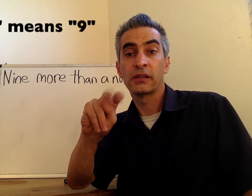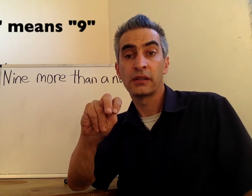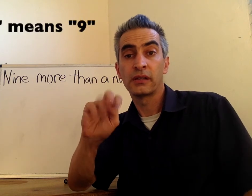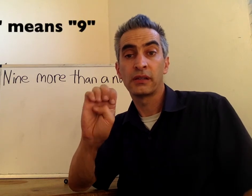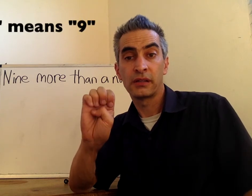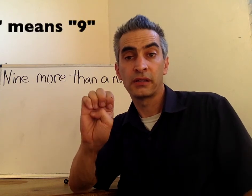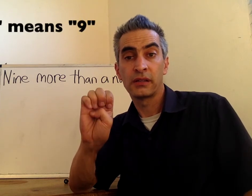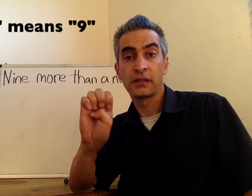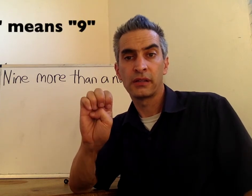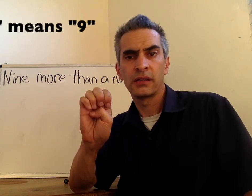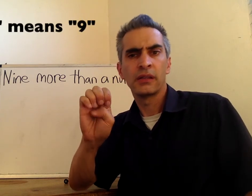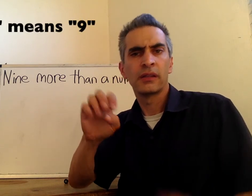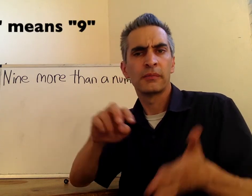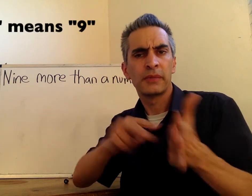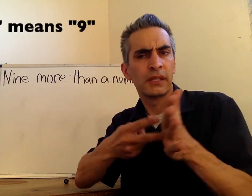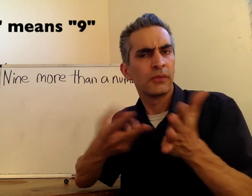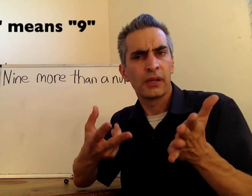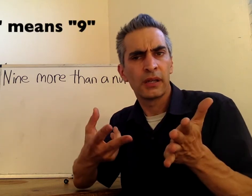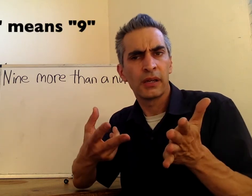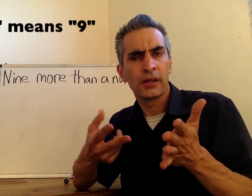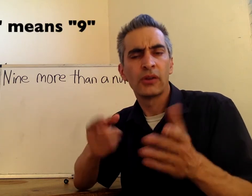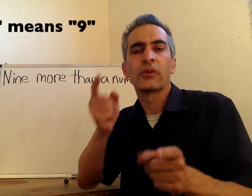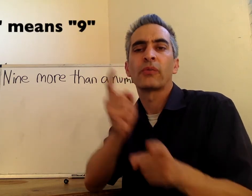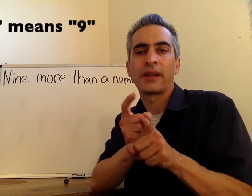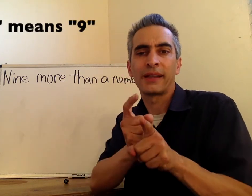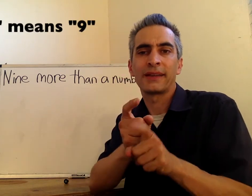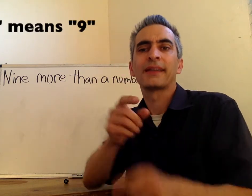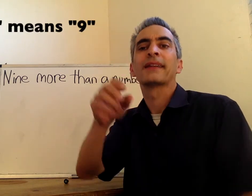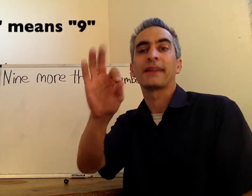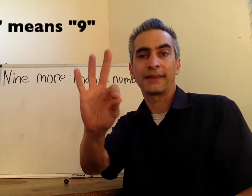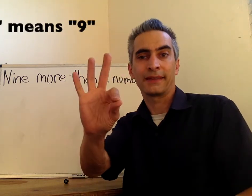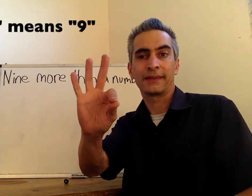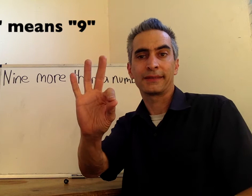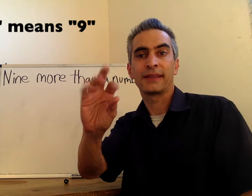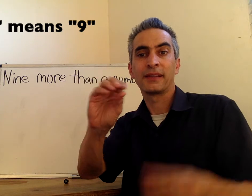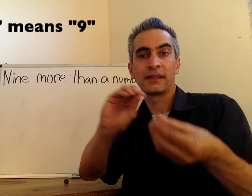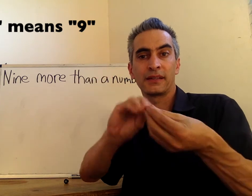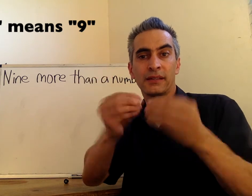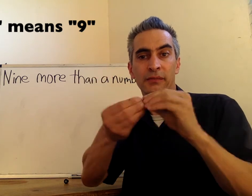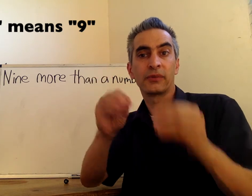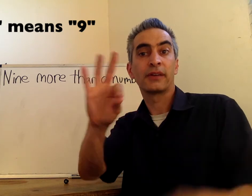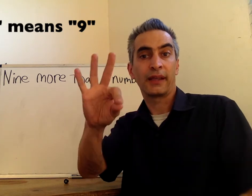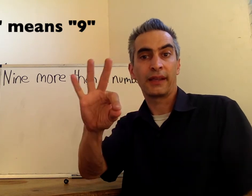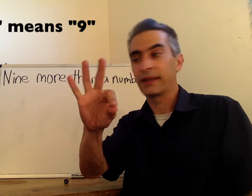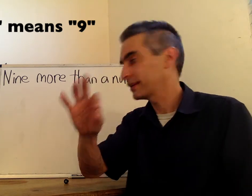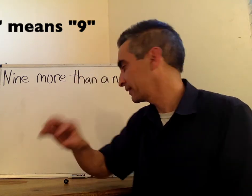This word means, right. means nine. The number nine.